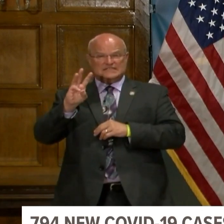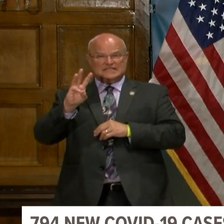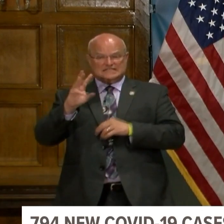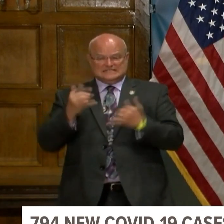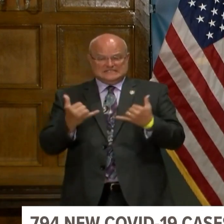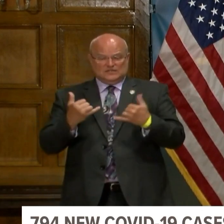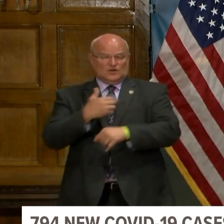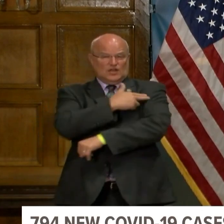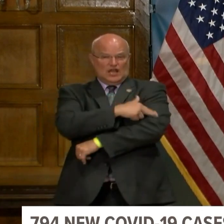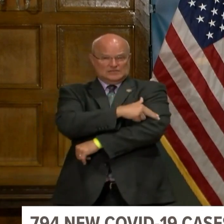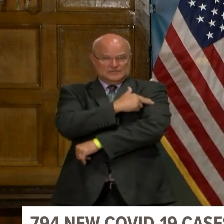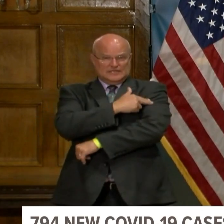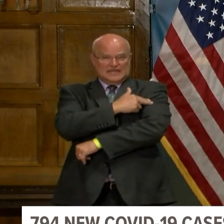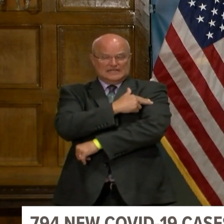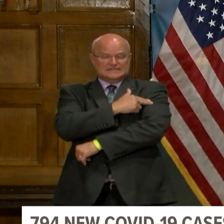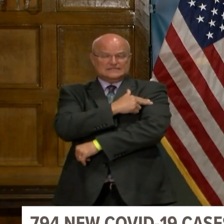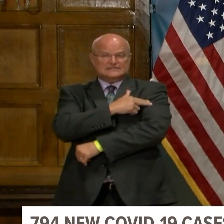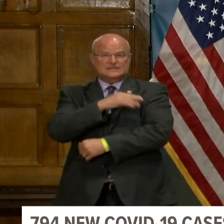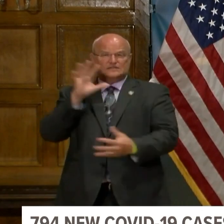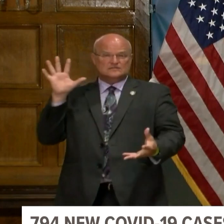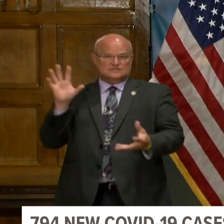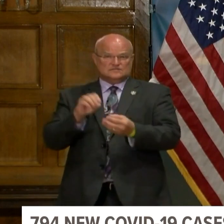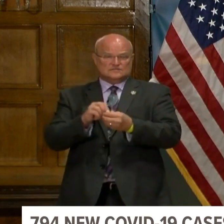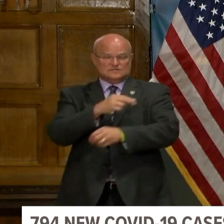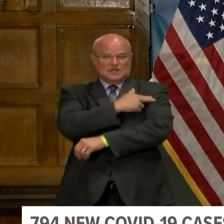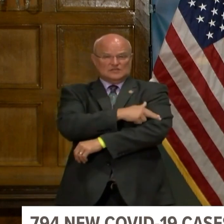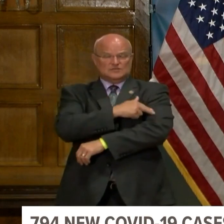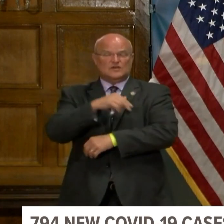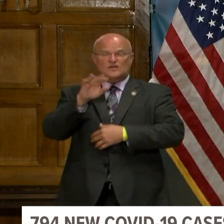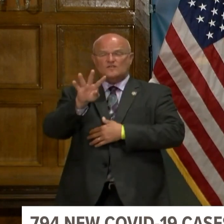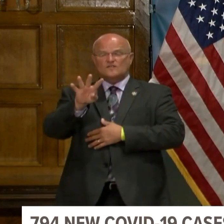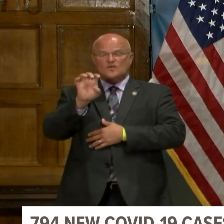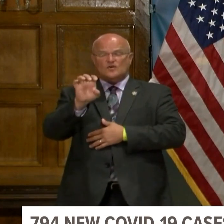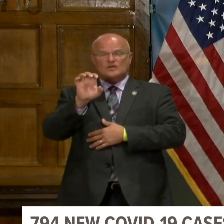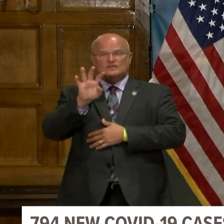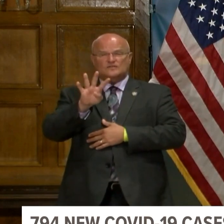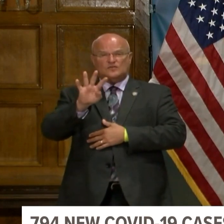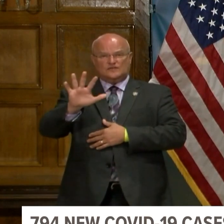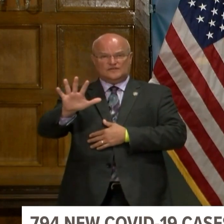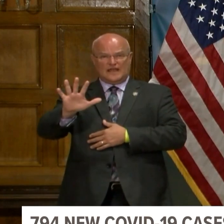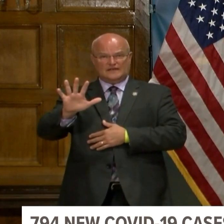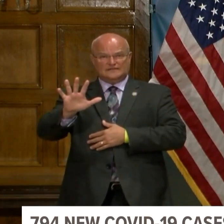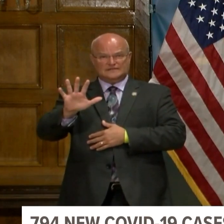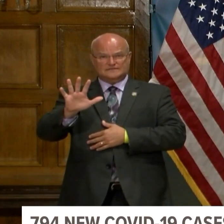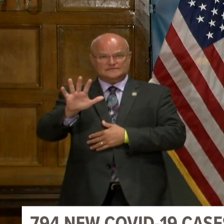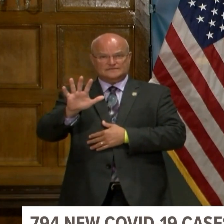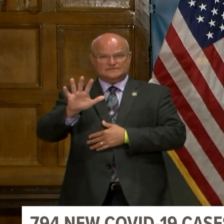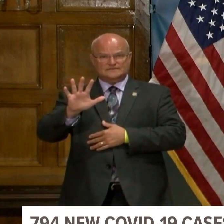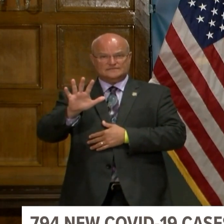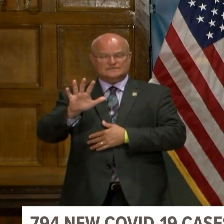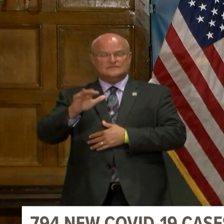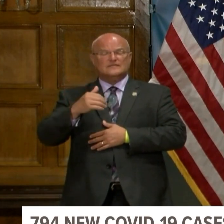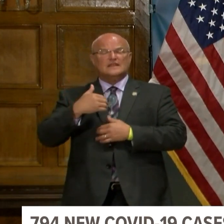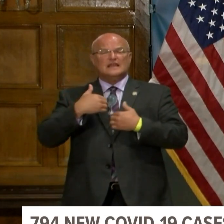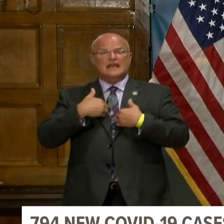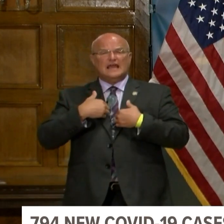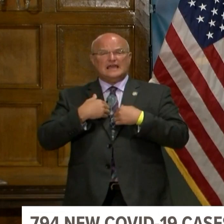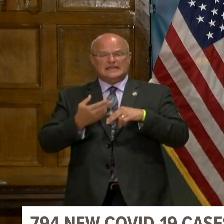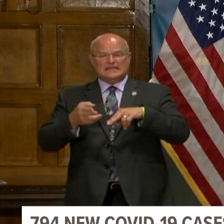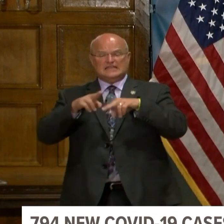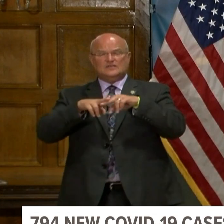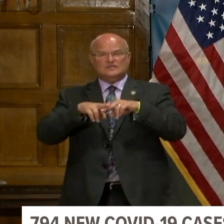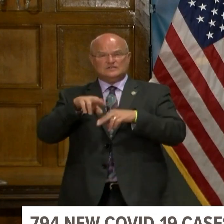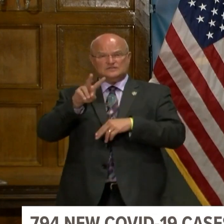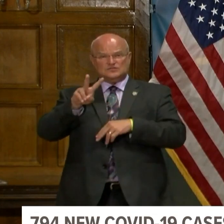our currently hospitalized, bringing our current hospitalized to 445. We have had an increase